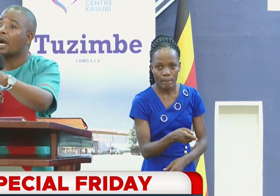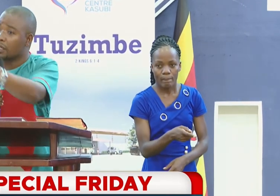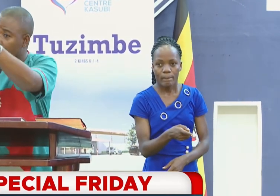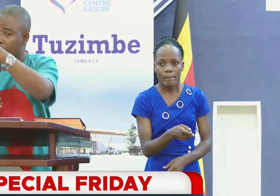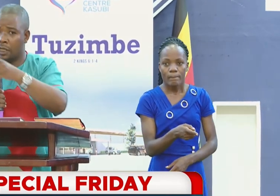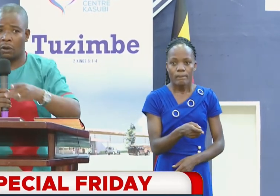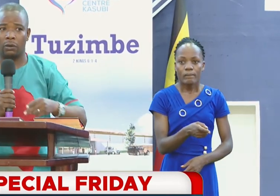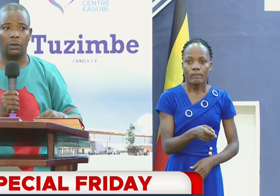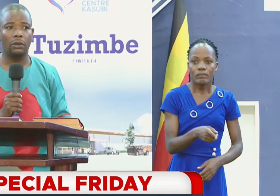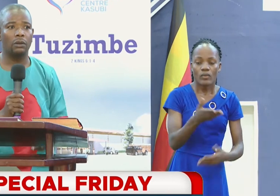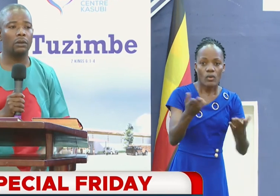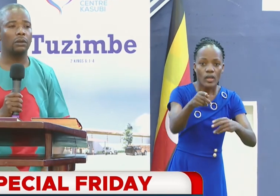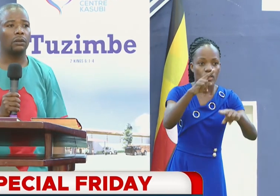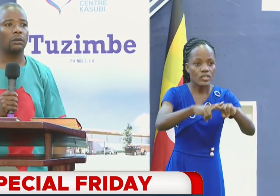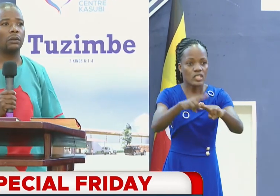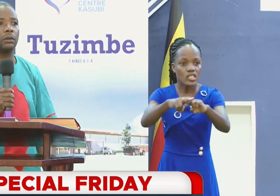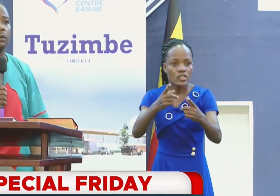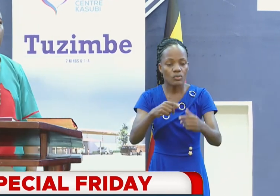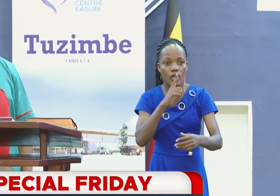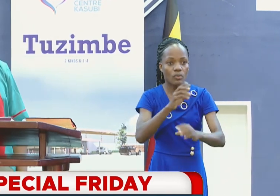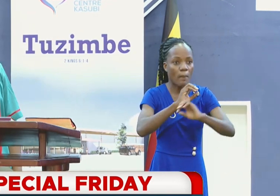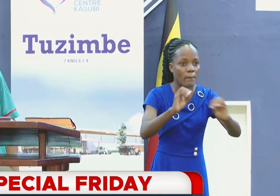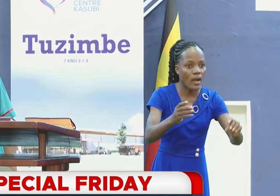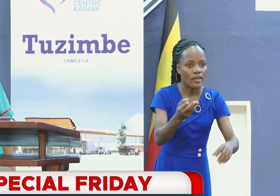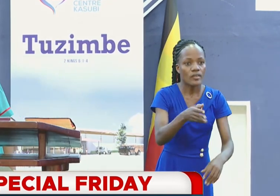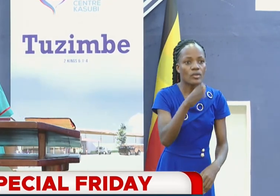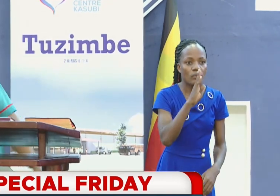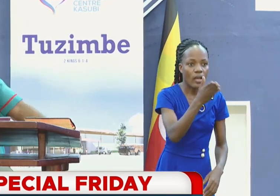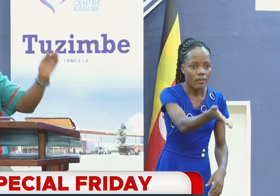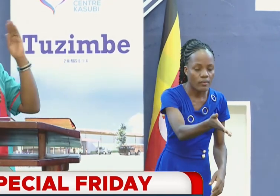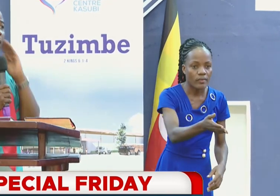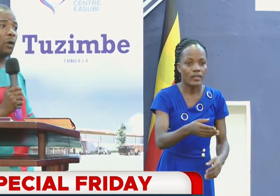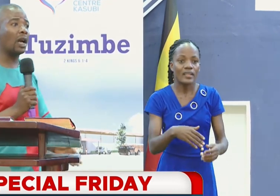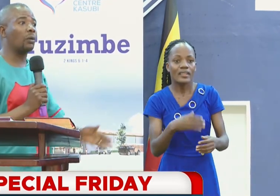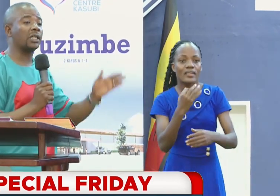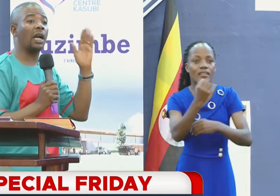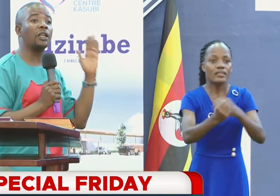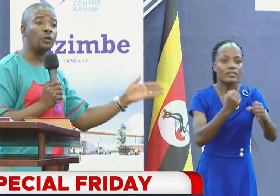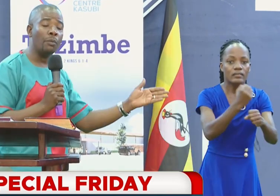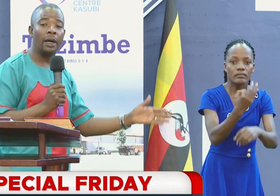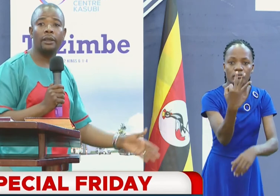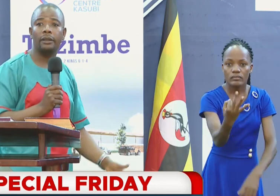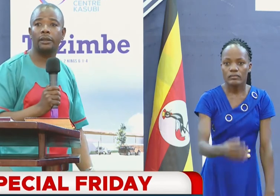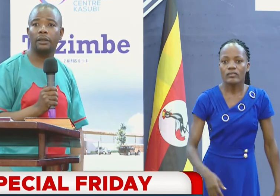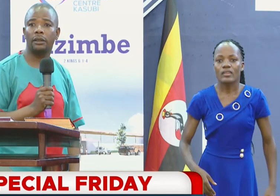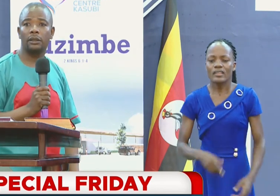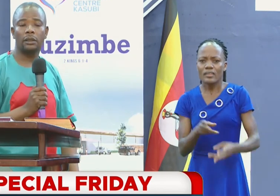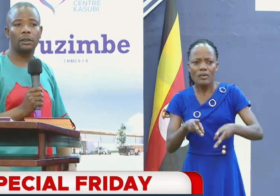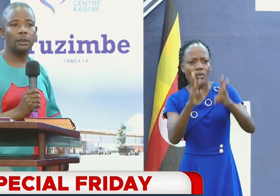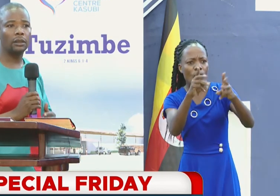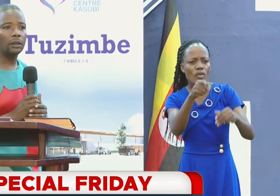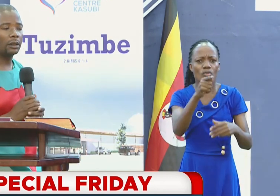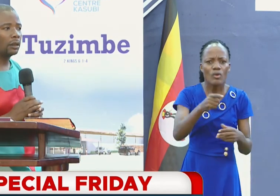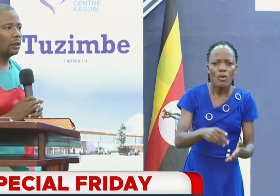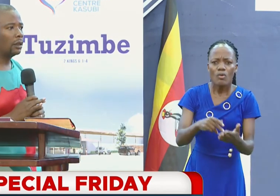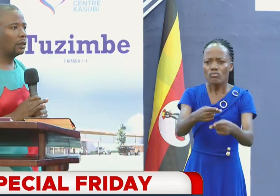we are not sure whether you'll be there for the next 3 years. Because the way you borrow